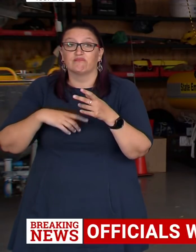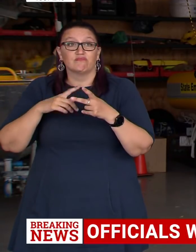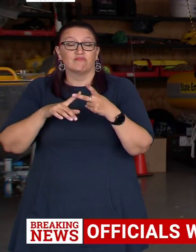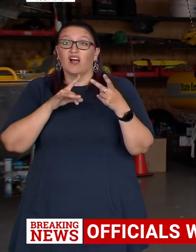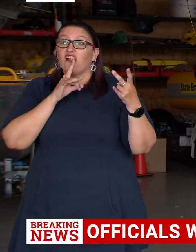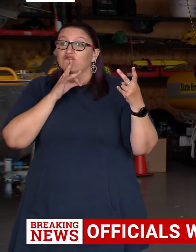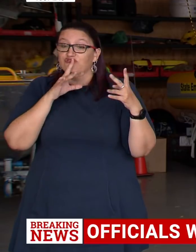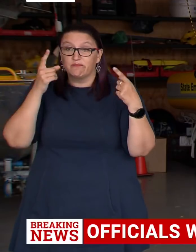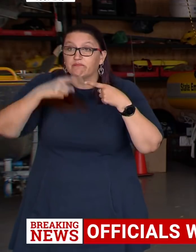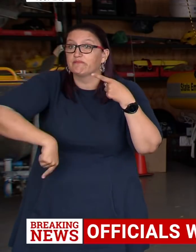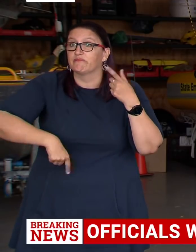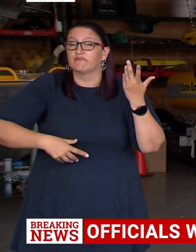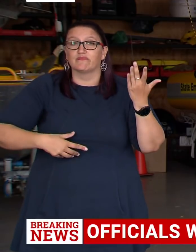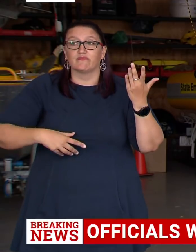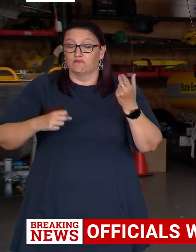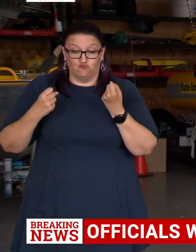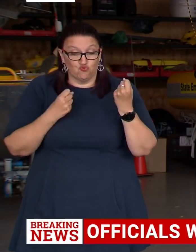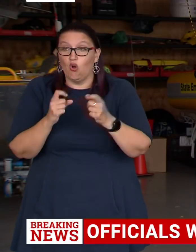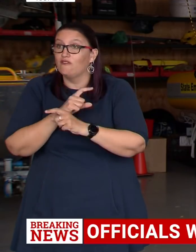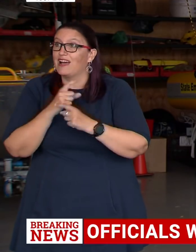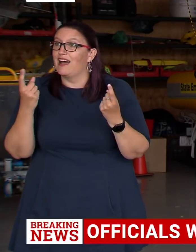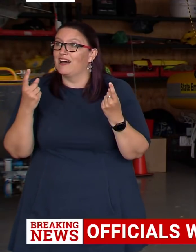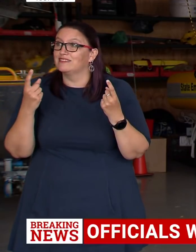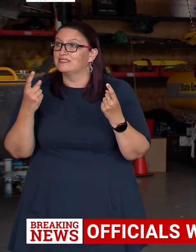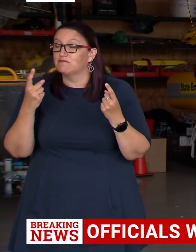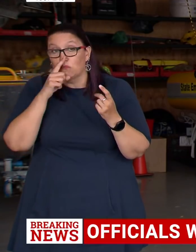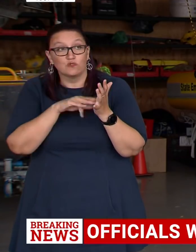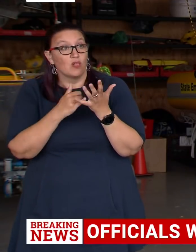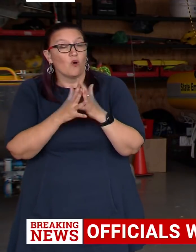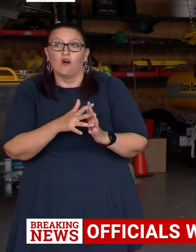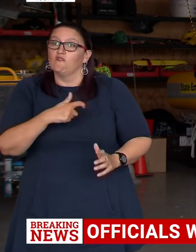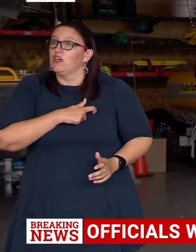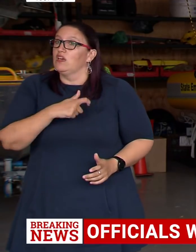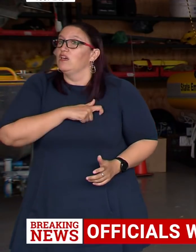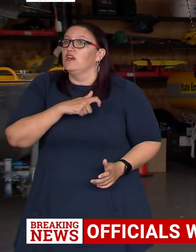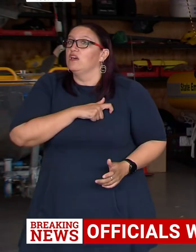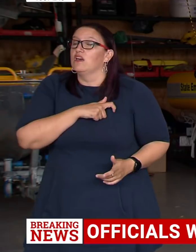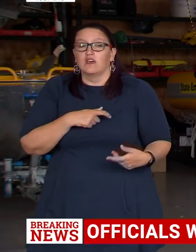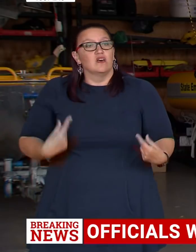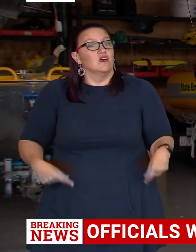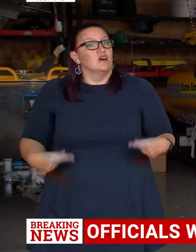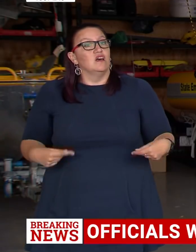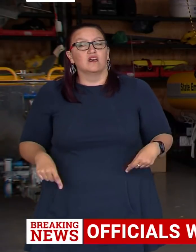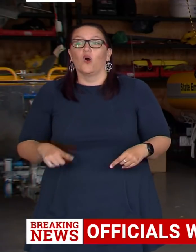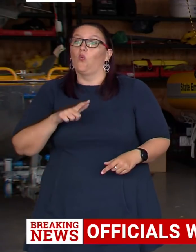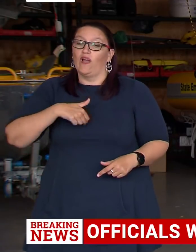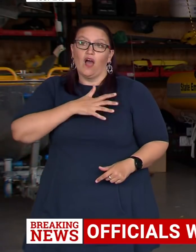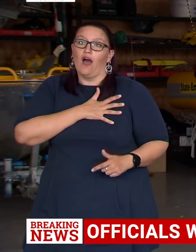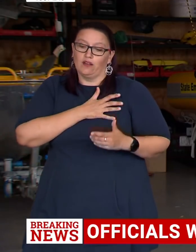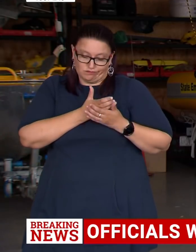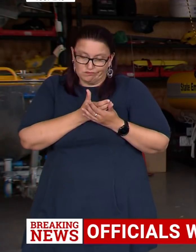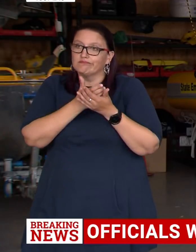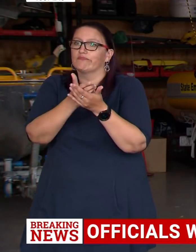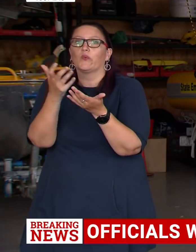everybody in New South Wales who's experiencing that fear and that anxiety that our thoughts are with you, and we'll get assistance to you as soon as we can.